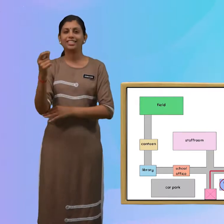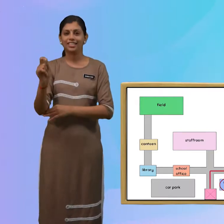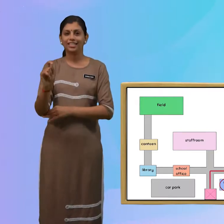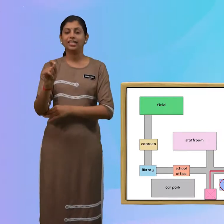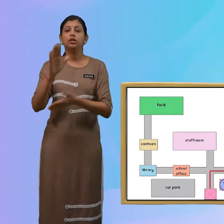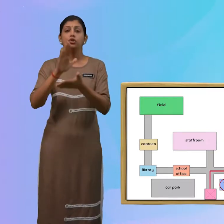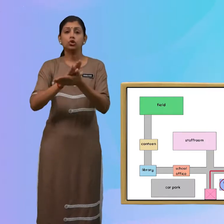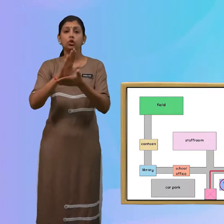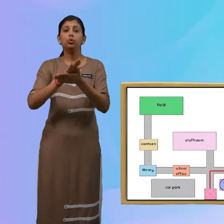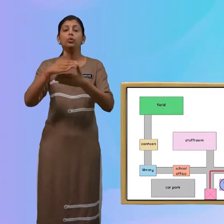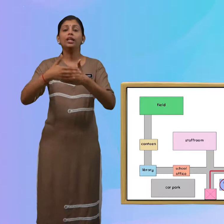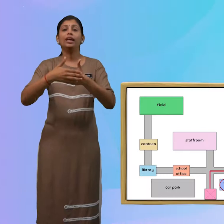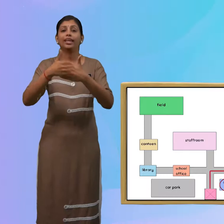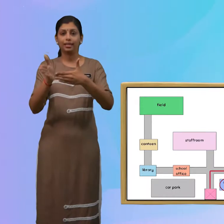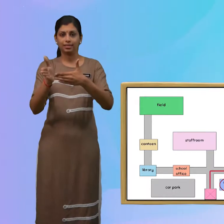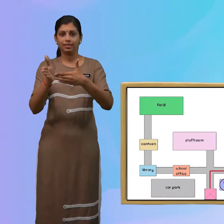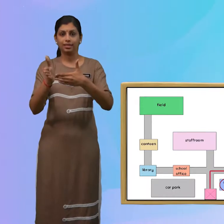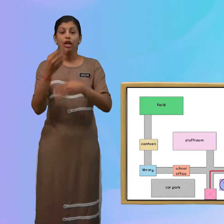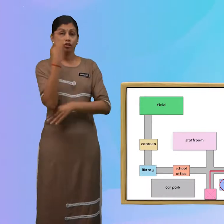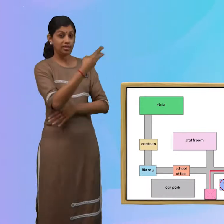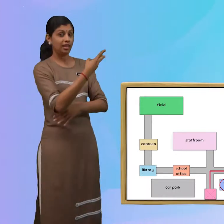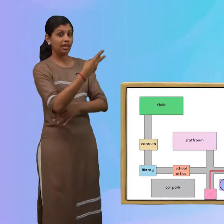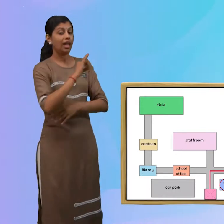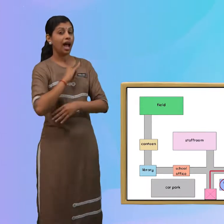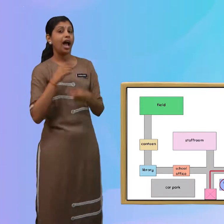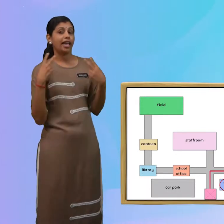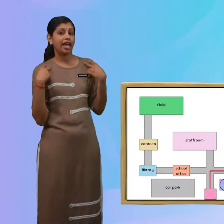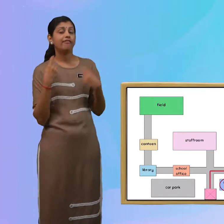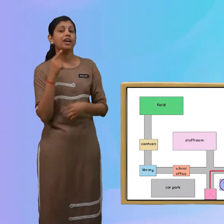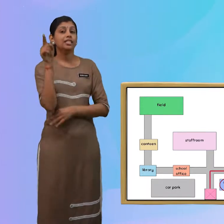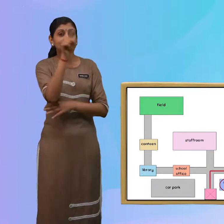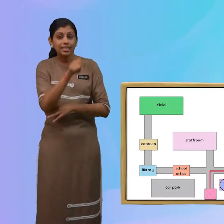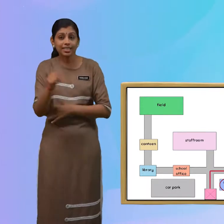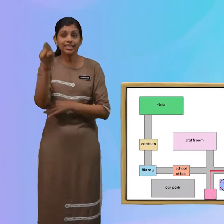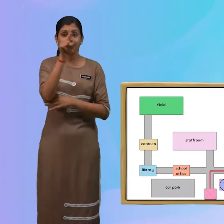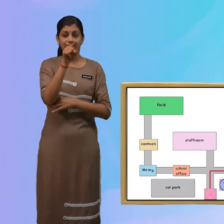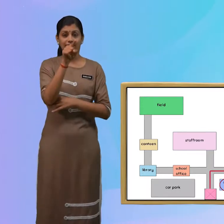the school gate. You see, I have circled it.